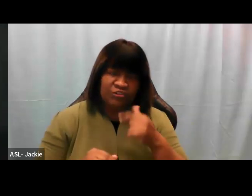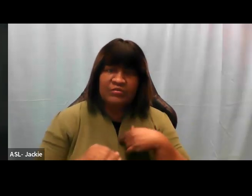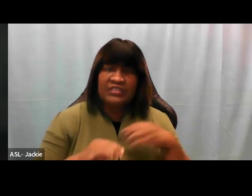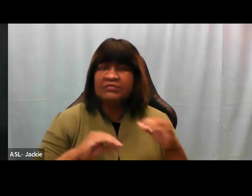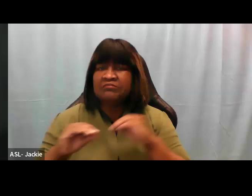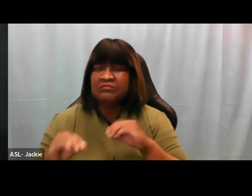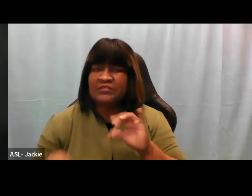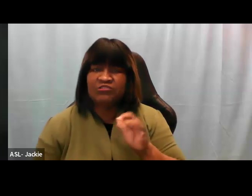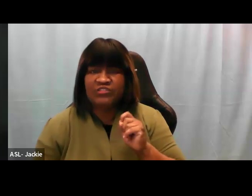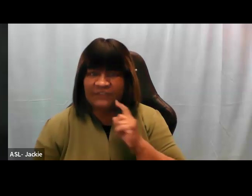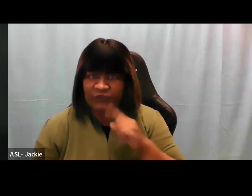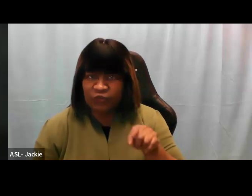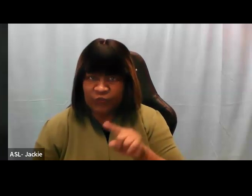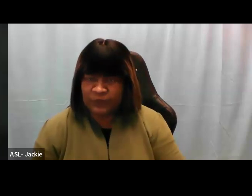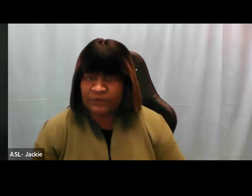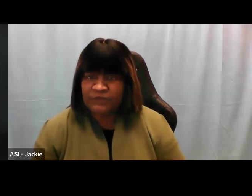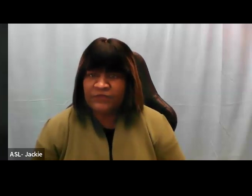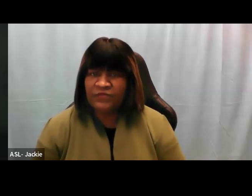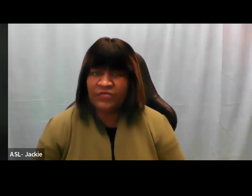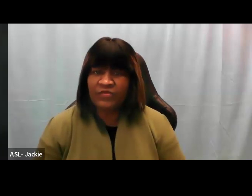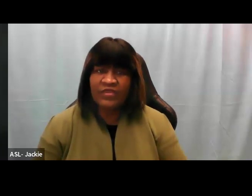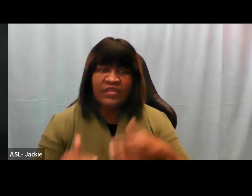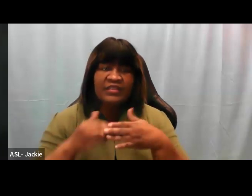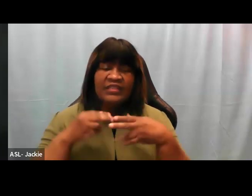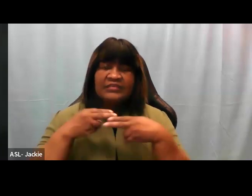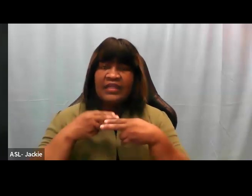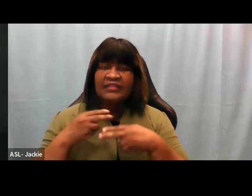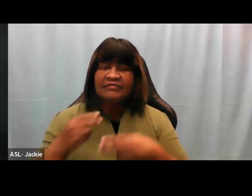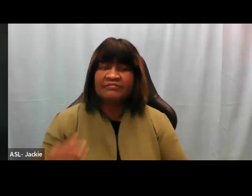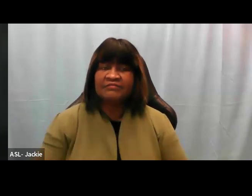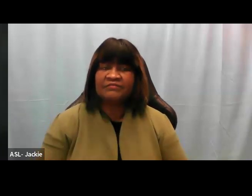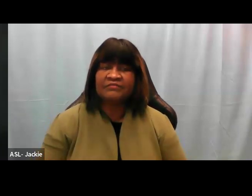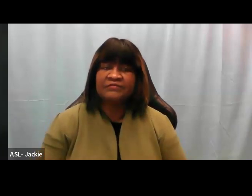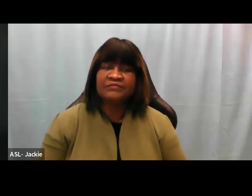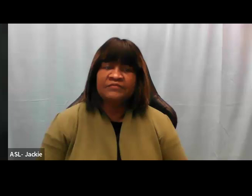well. And next slide.